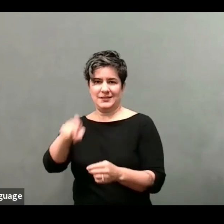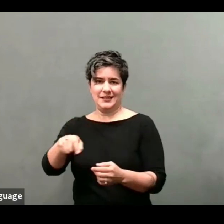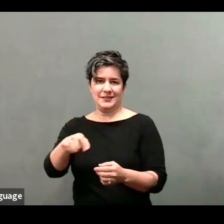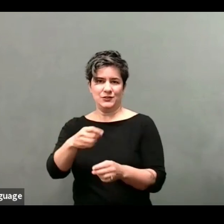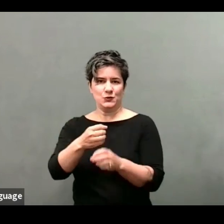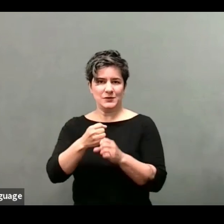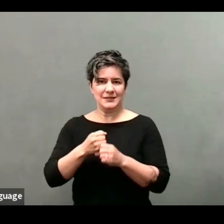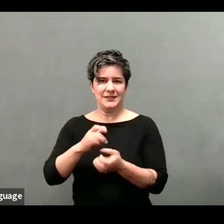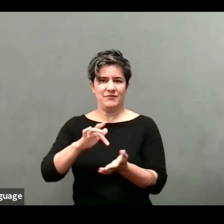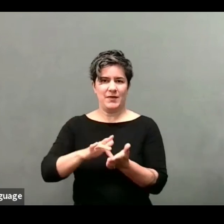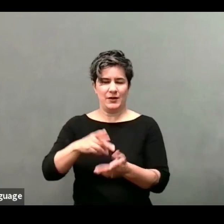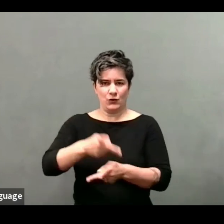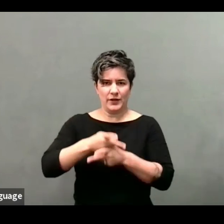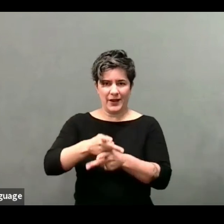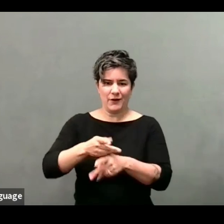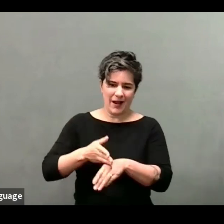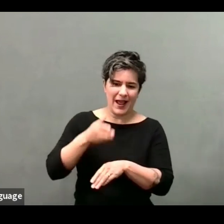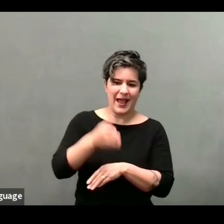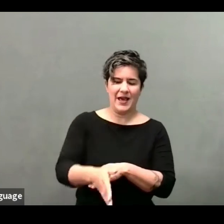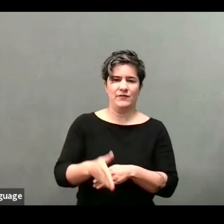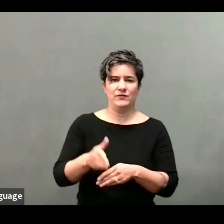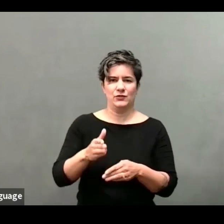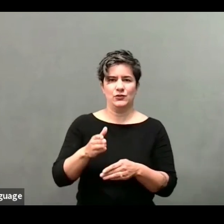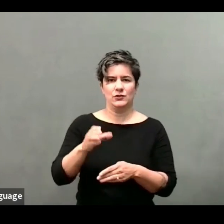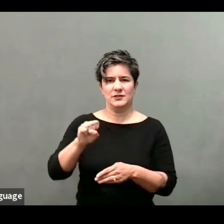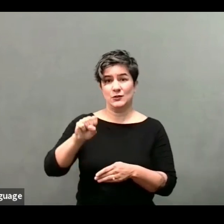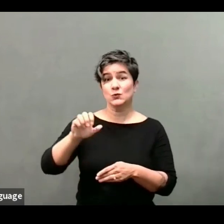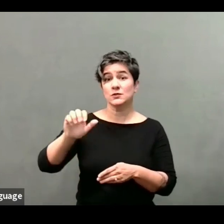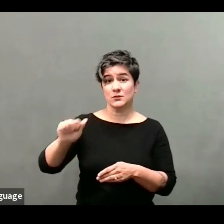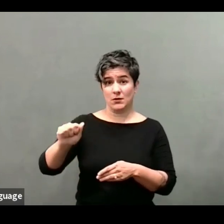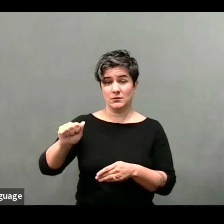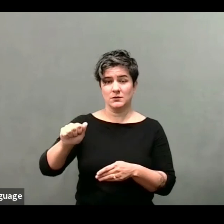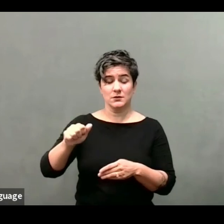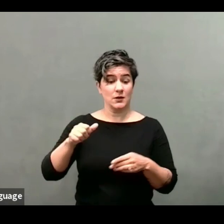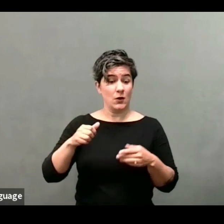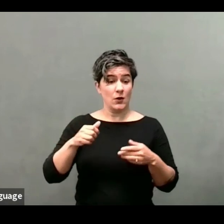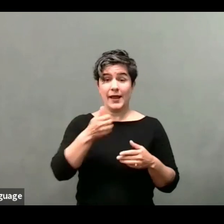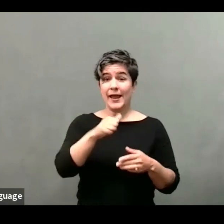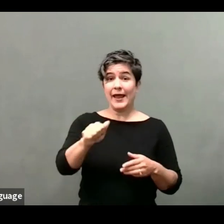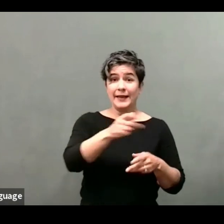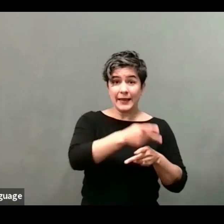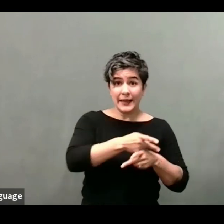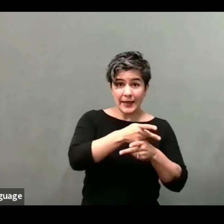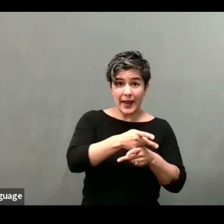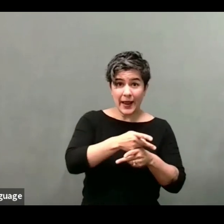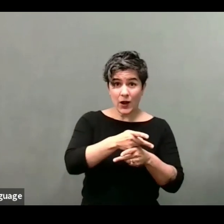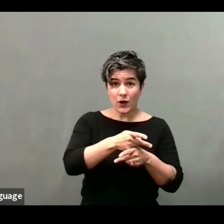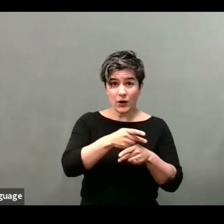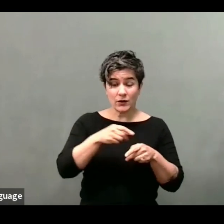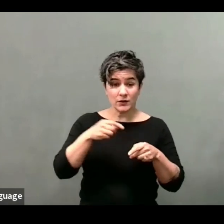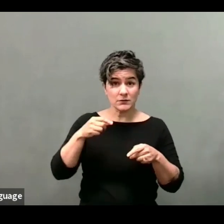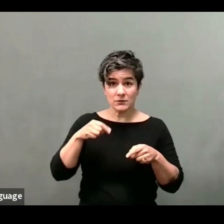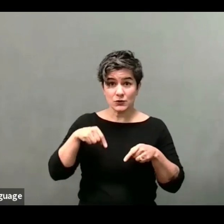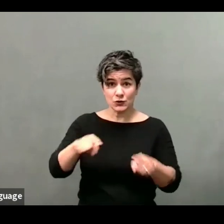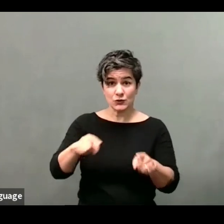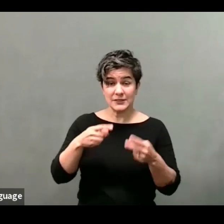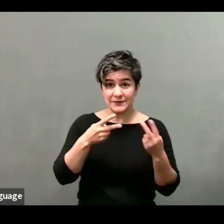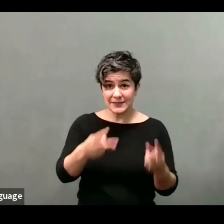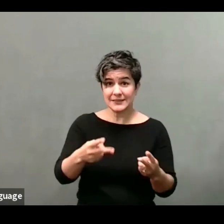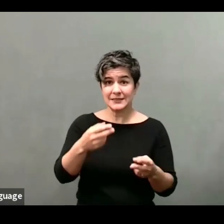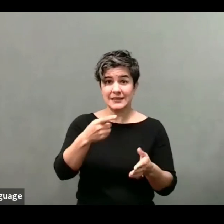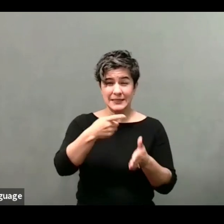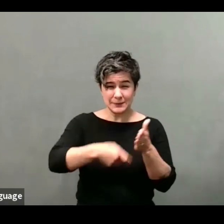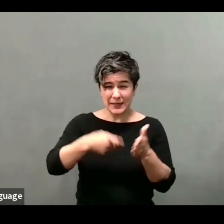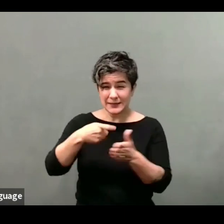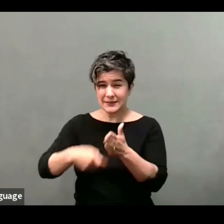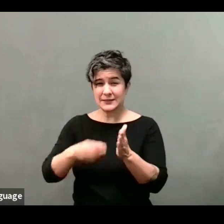assault for any medical care that they received during that visit related to the sexual assault. Now, there are a